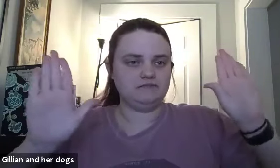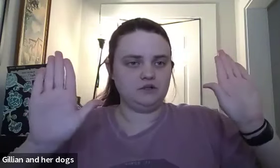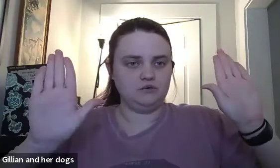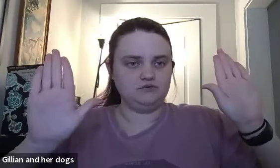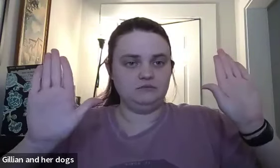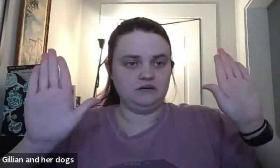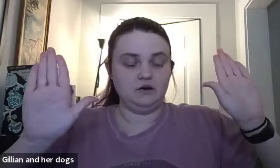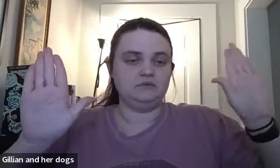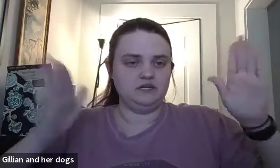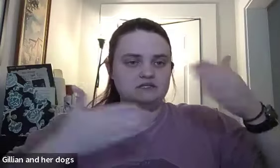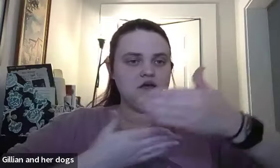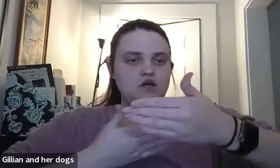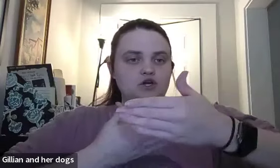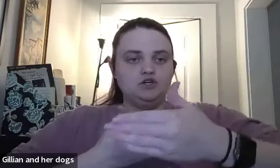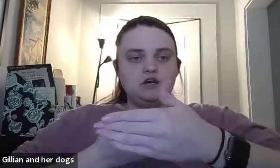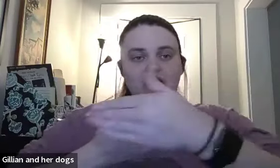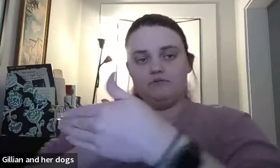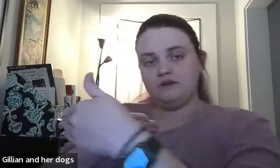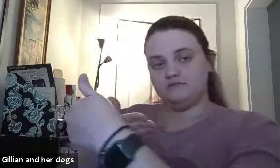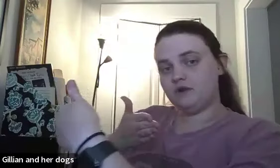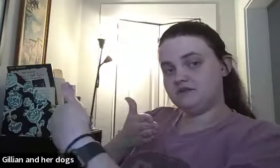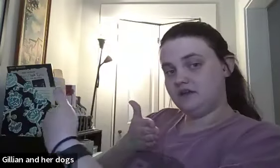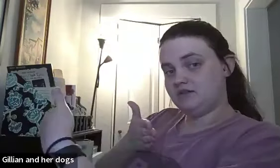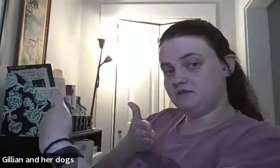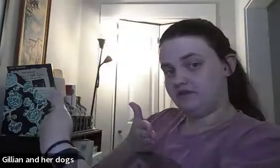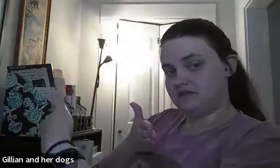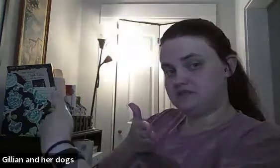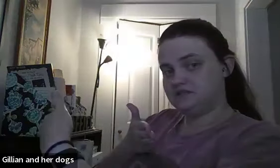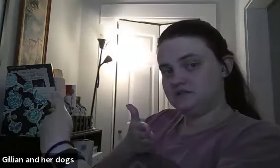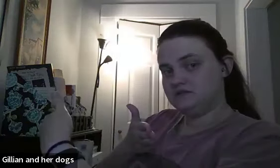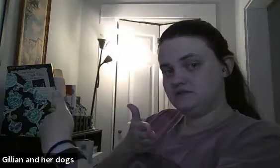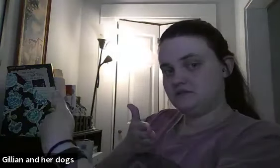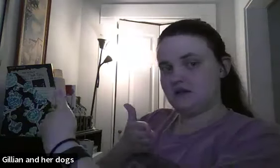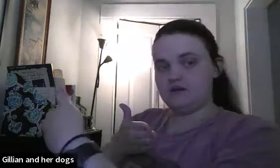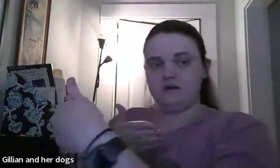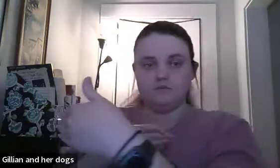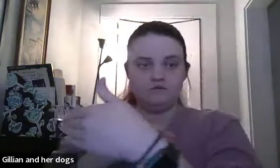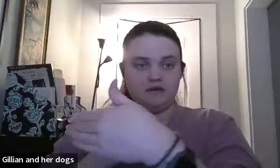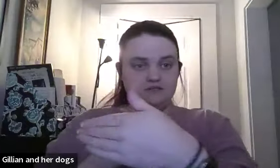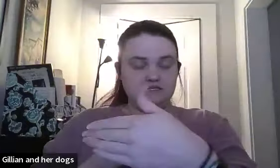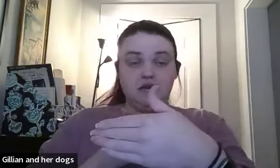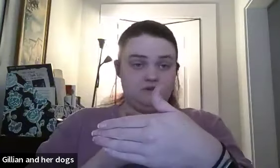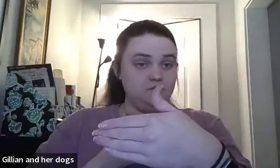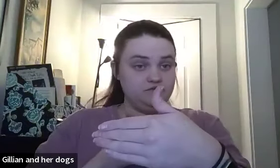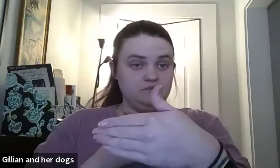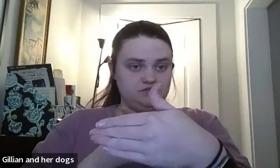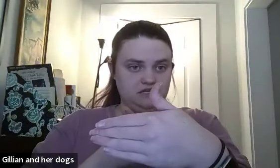like open B's. You're going to have one in front of the other like this. Okay, I'm gonna move back so you see. I've not moved them, they're just